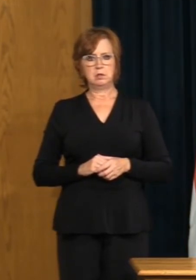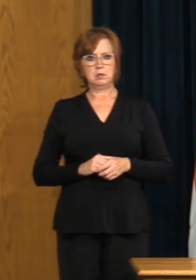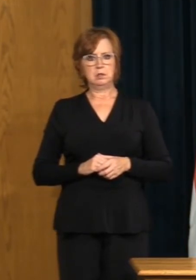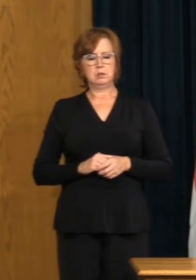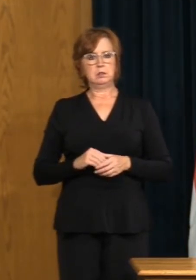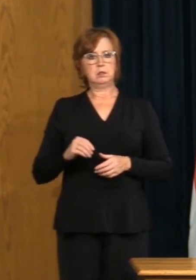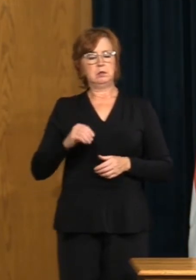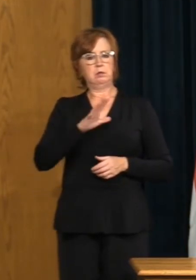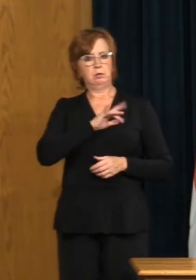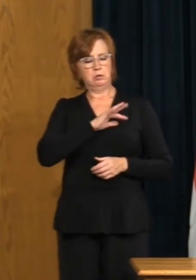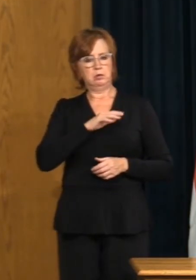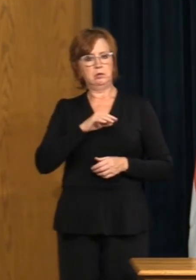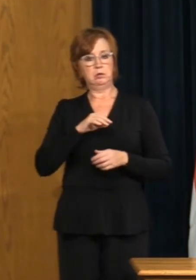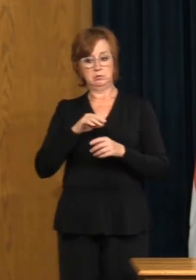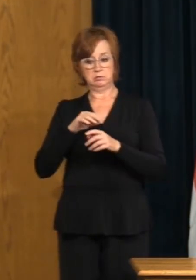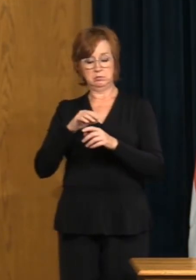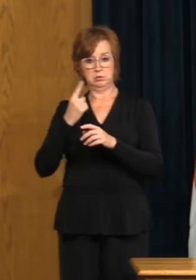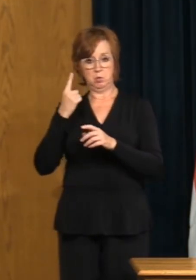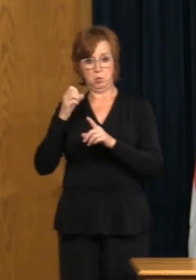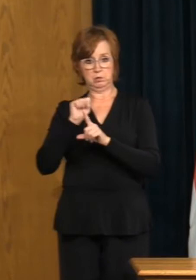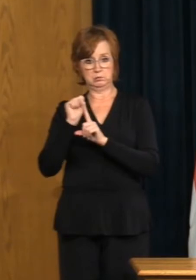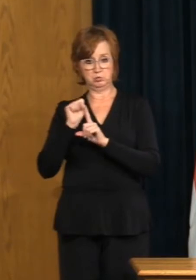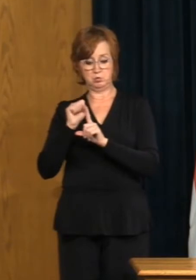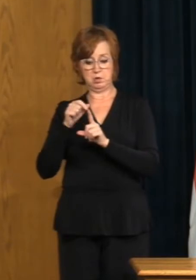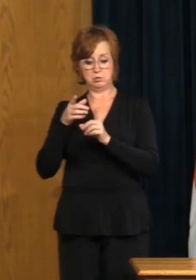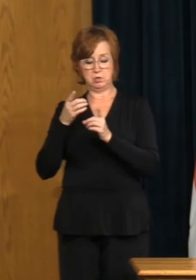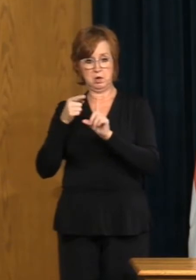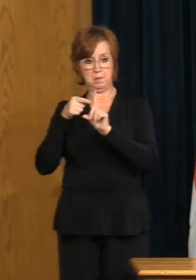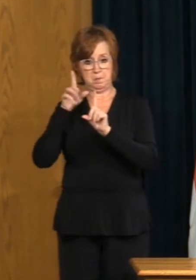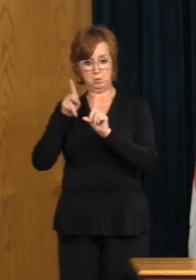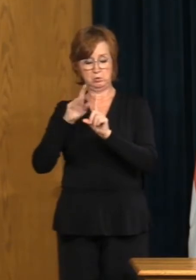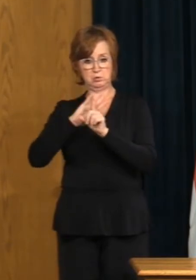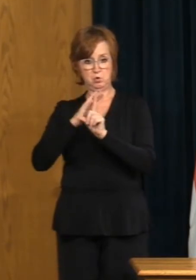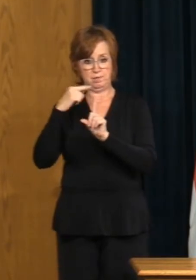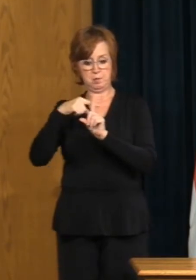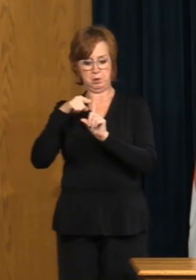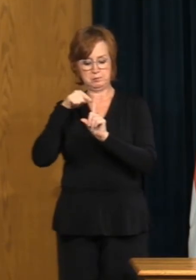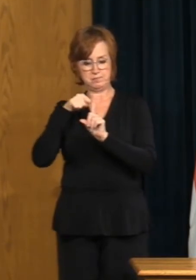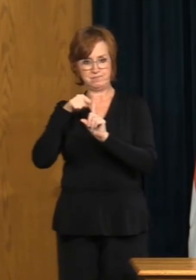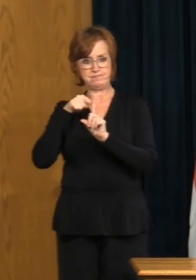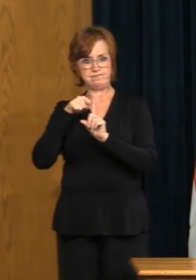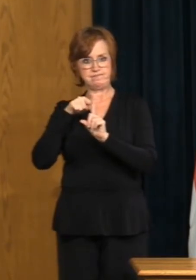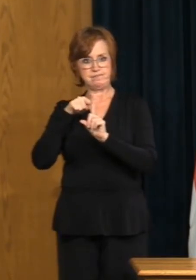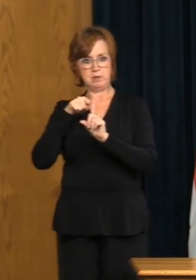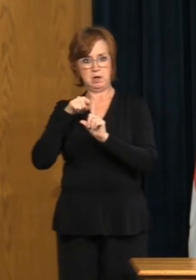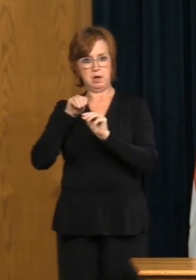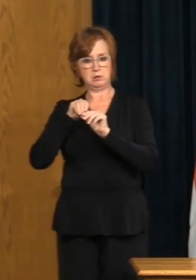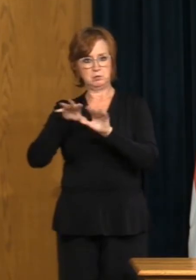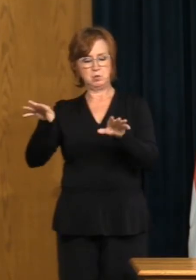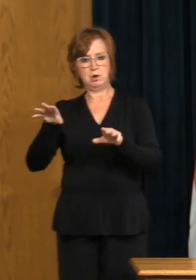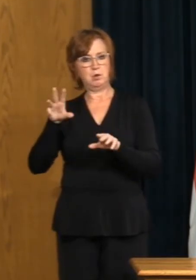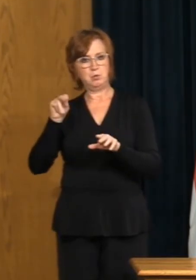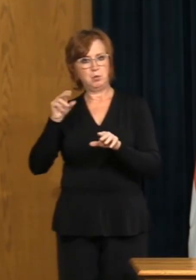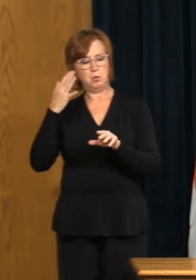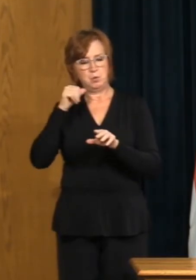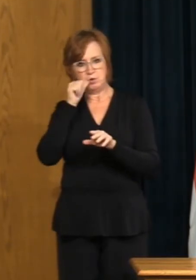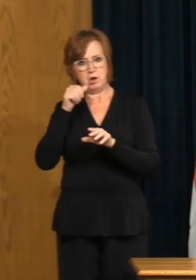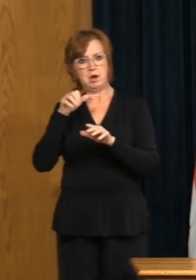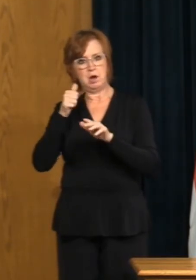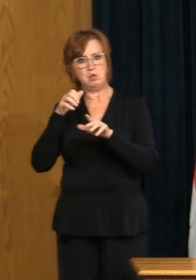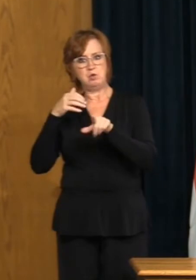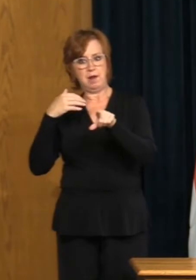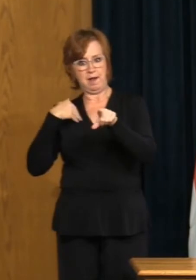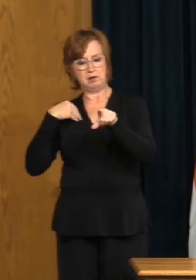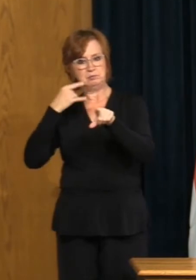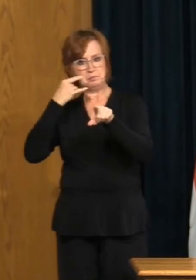the workforce. So it definitely has its advantages, but it's just one layer. We can't just use a mask. We have to do everything else, not go